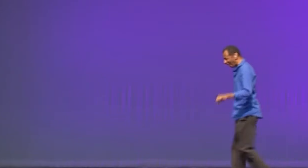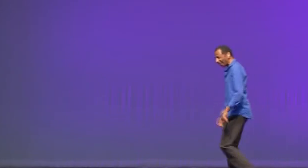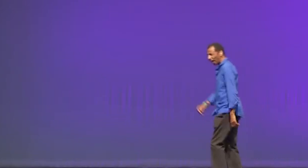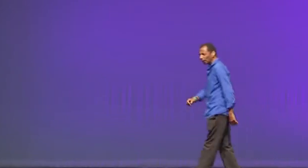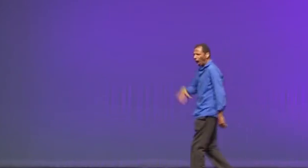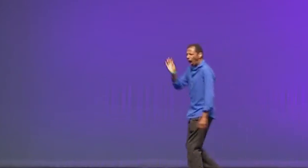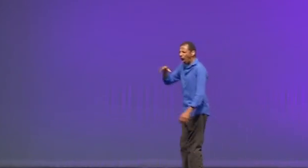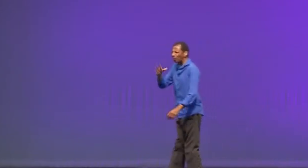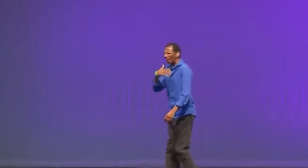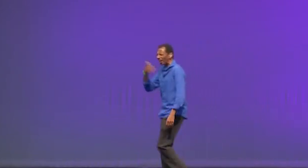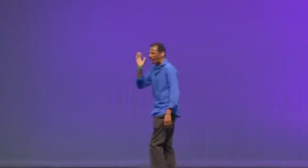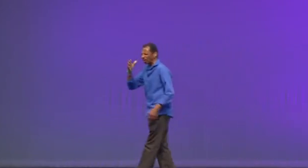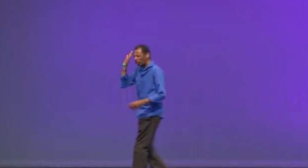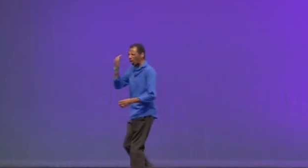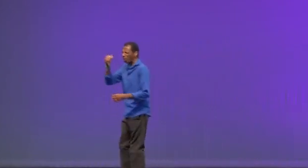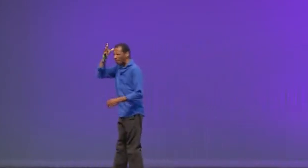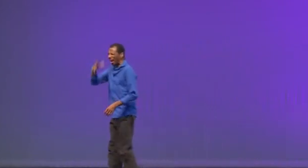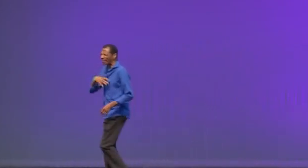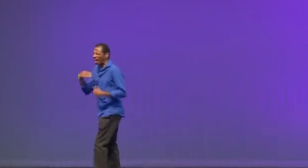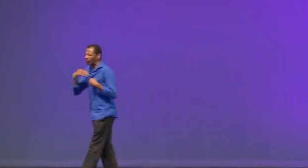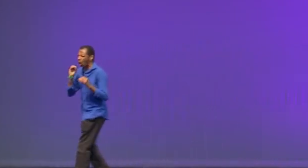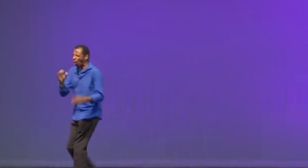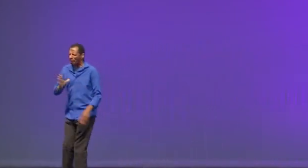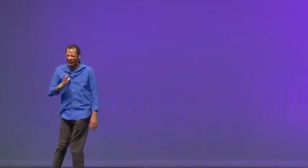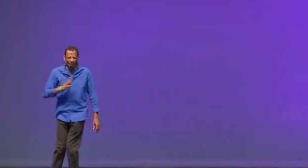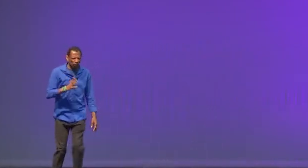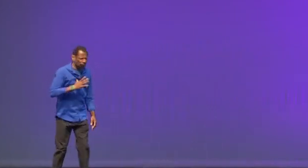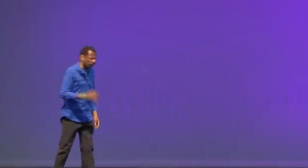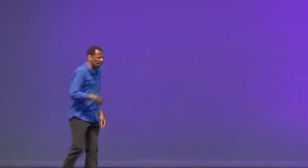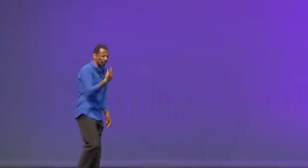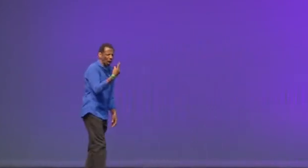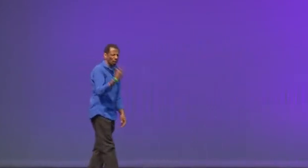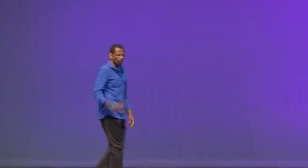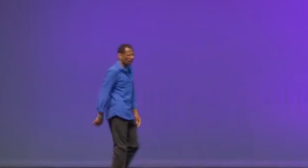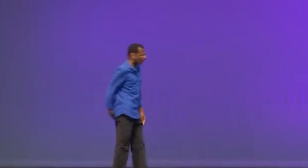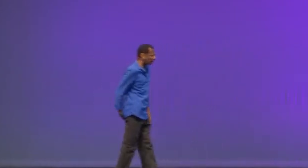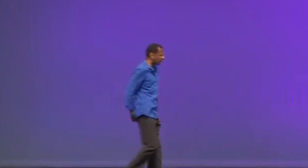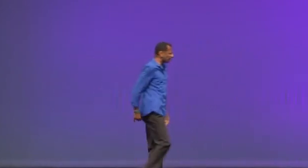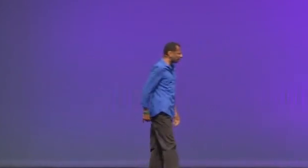Yeah. Oh, my God. You know, men have no manners. They always go like this.